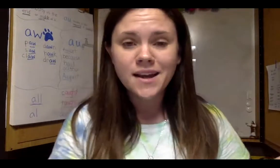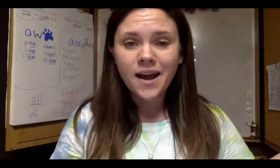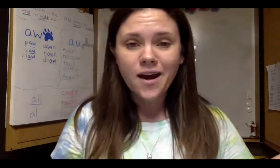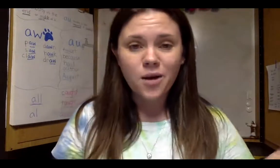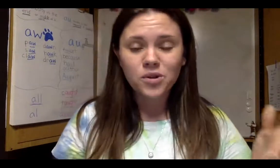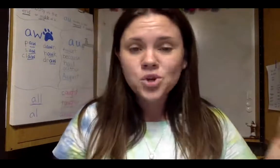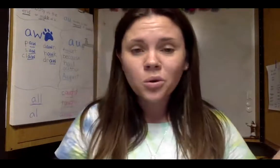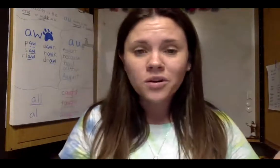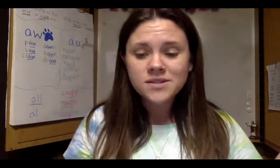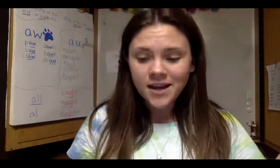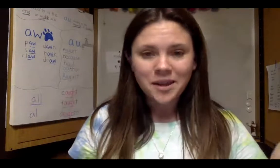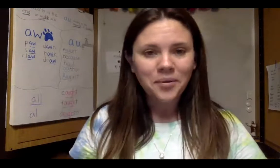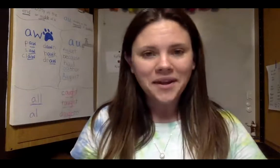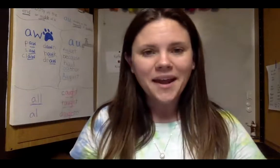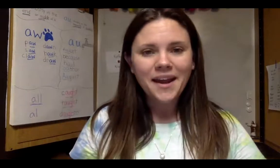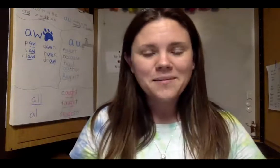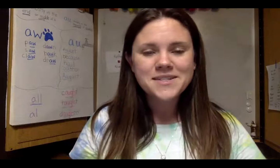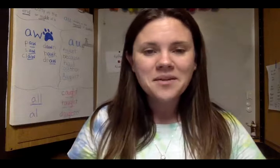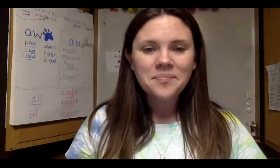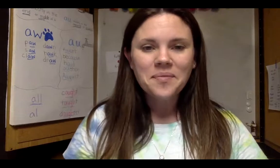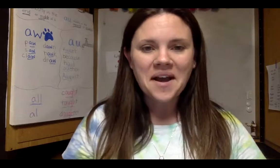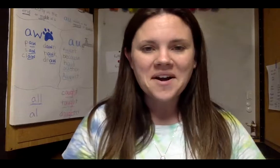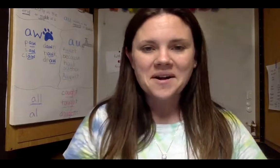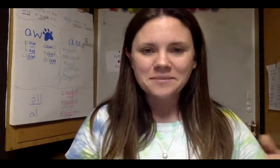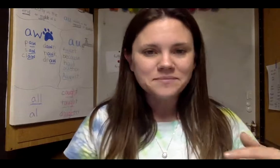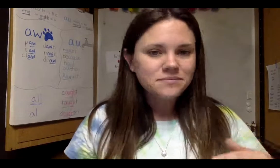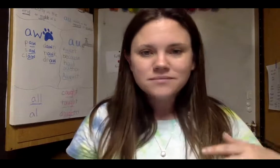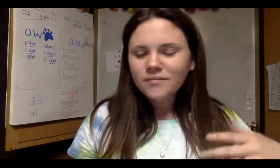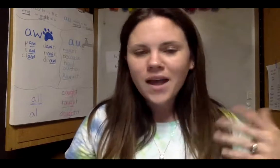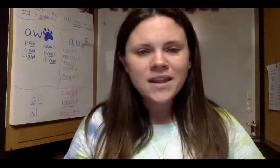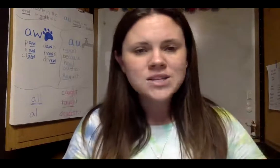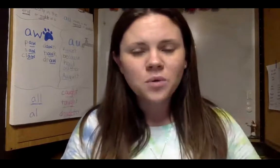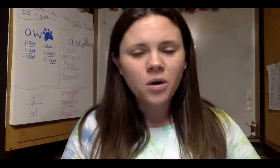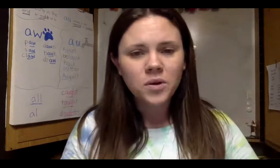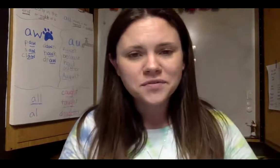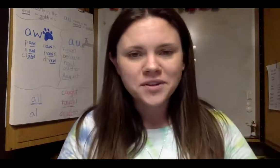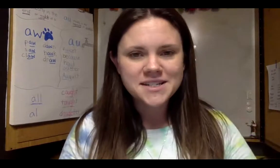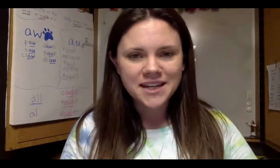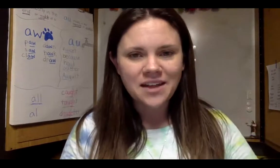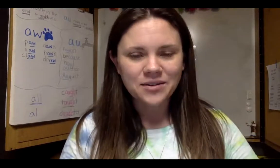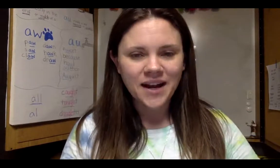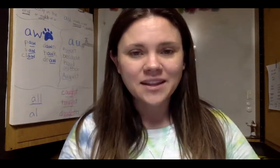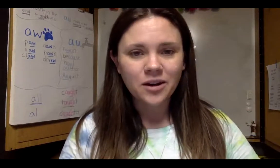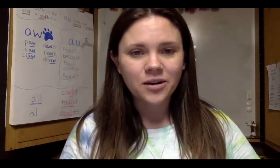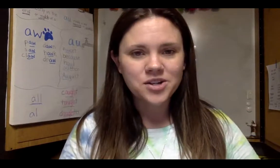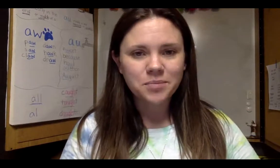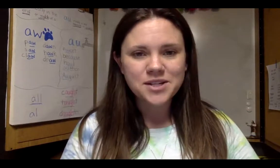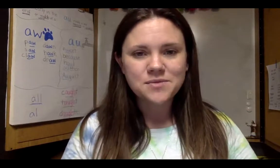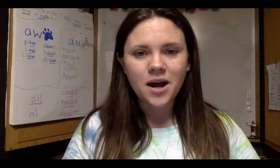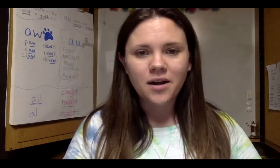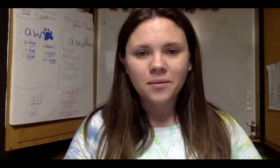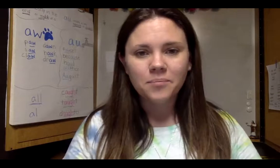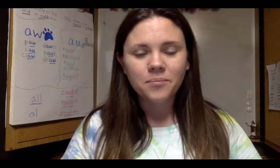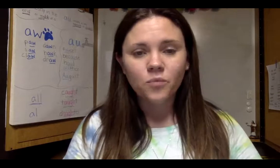parents with chores. They play games, and they do all wonderful things together, right? She